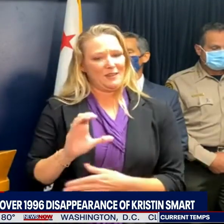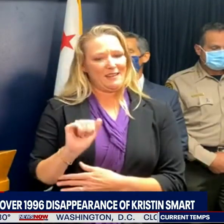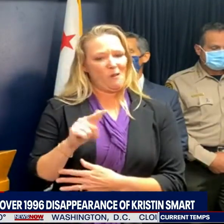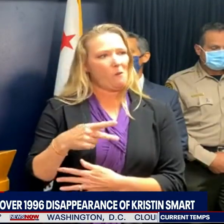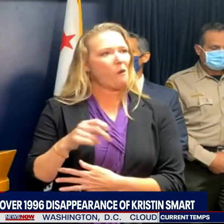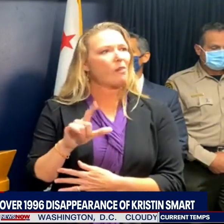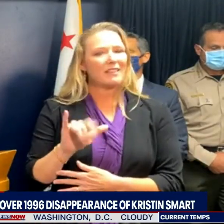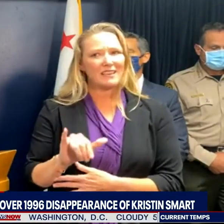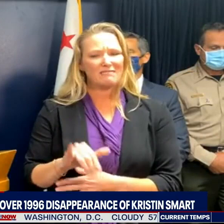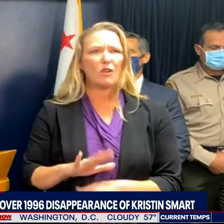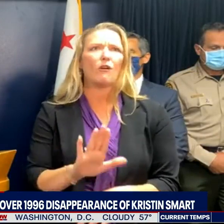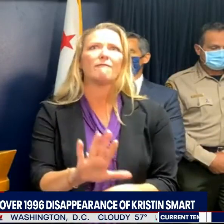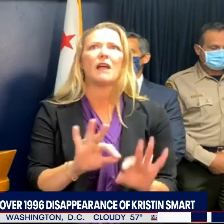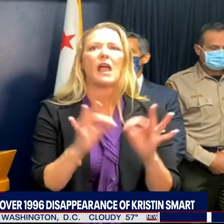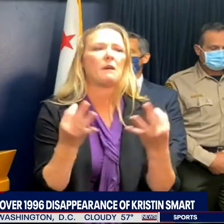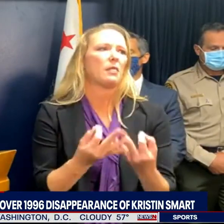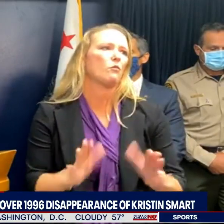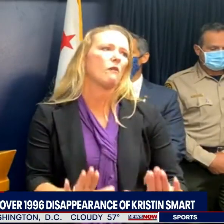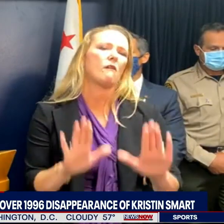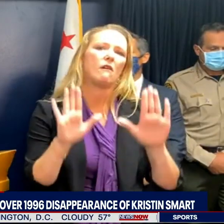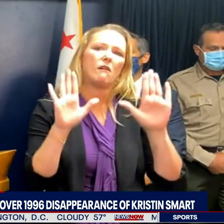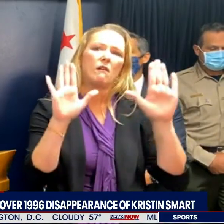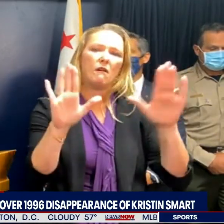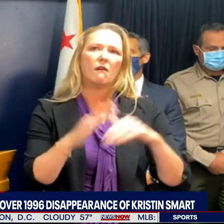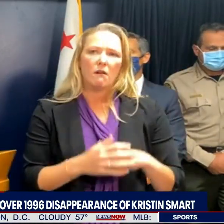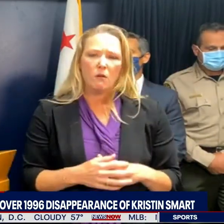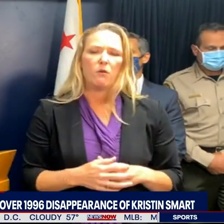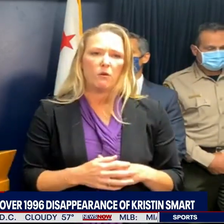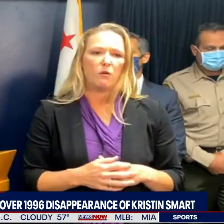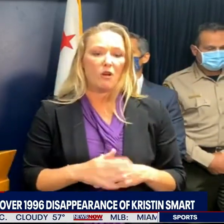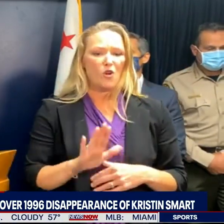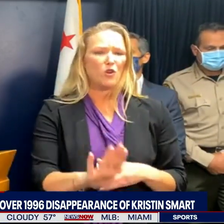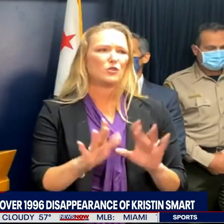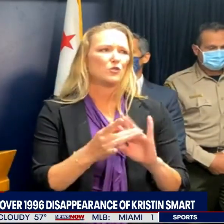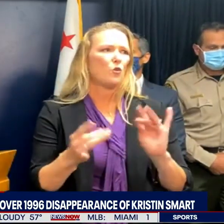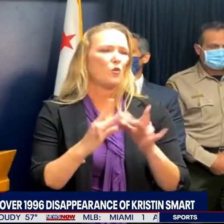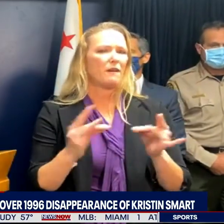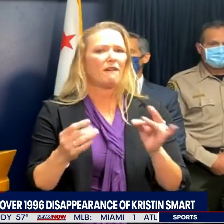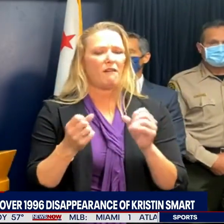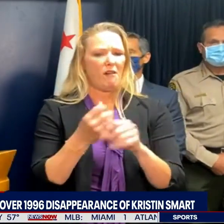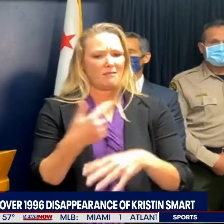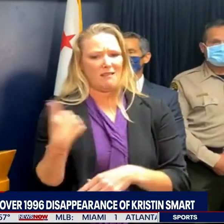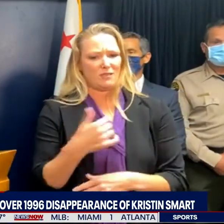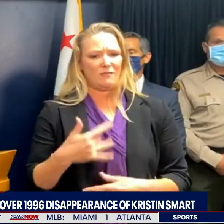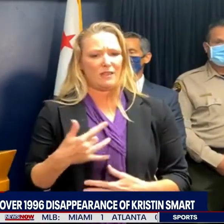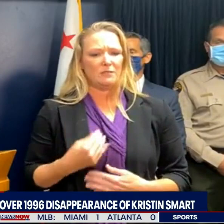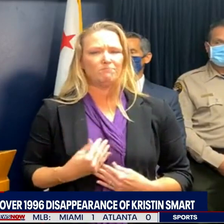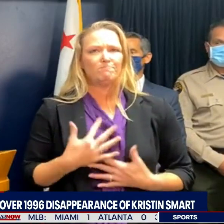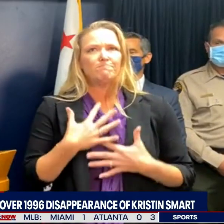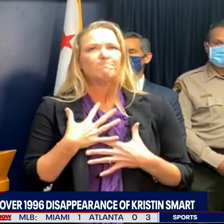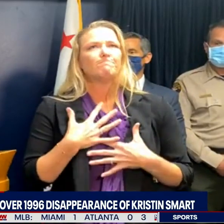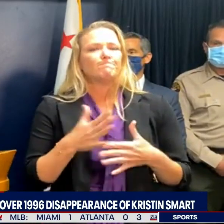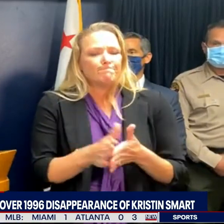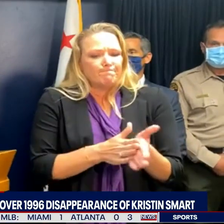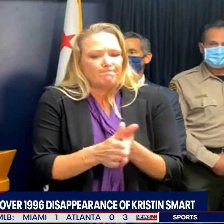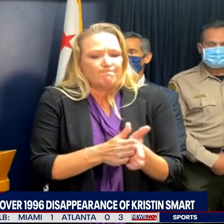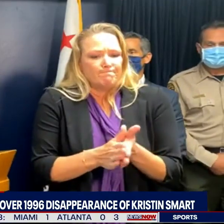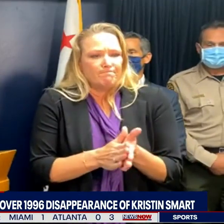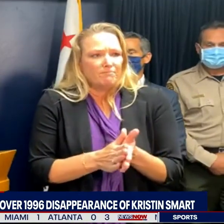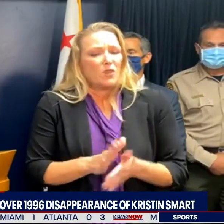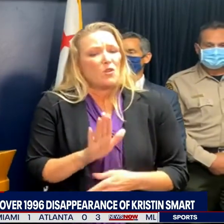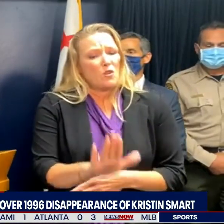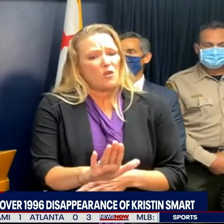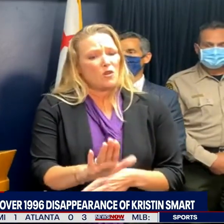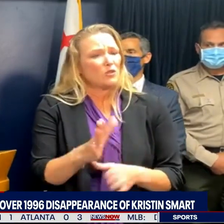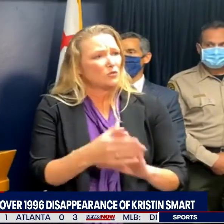wonderful family. Her story has filled us all with determination, and as her family has long become a part